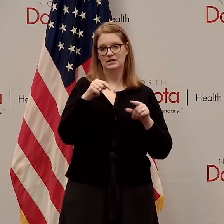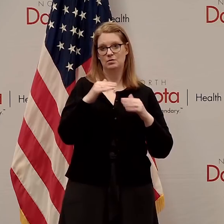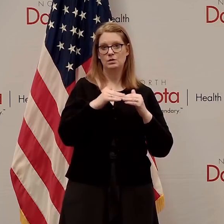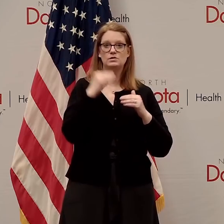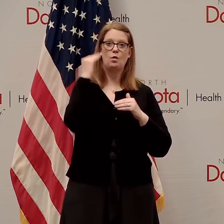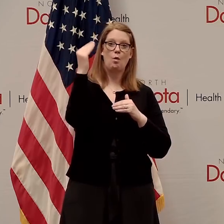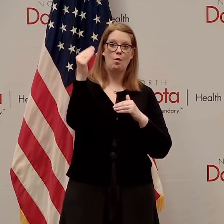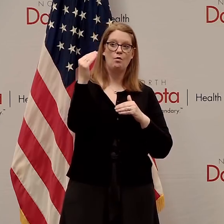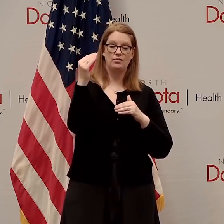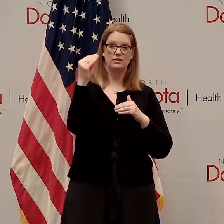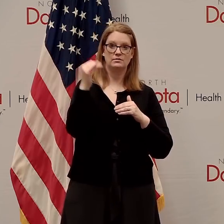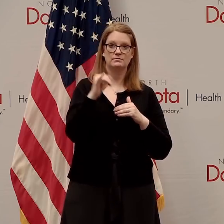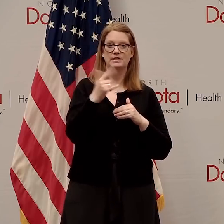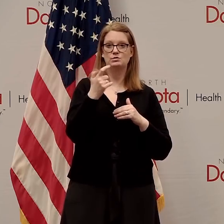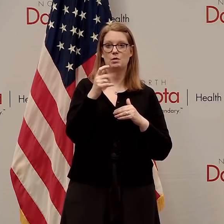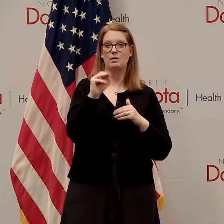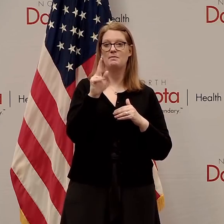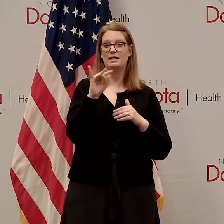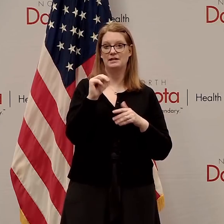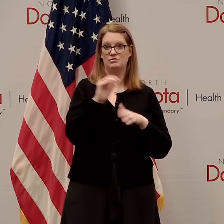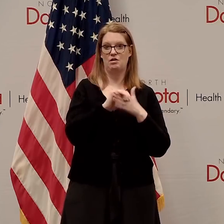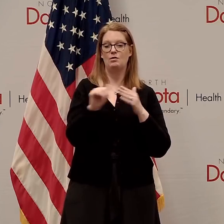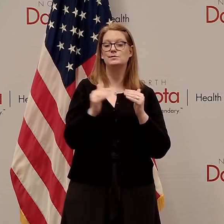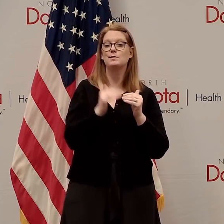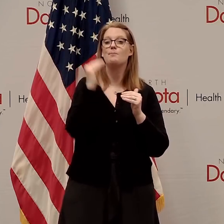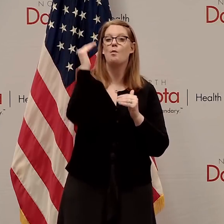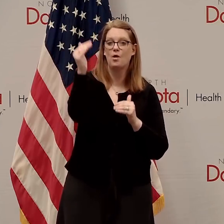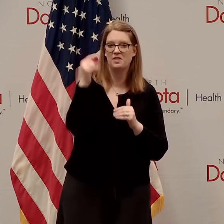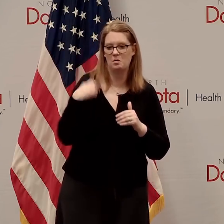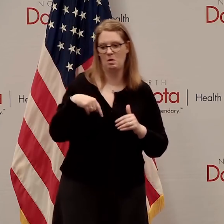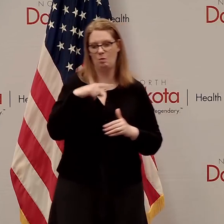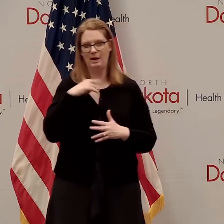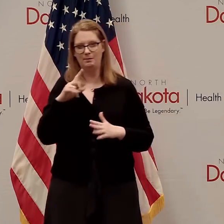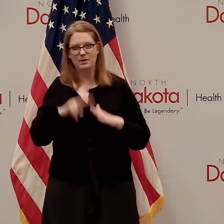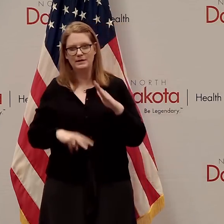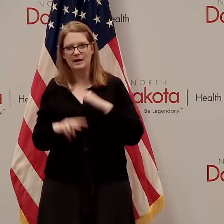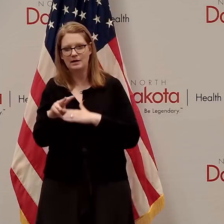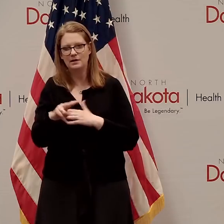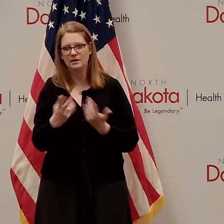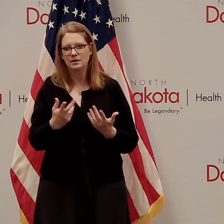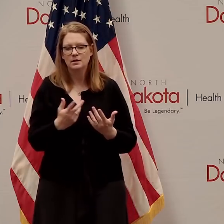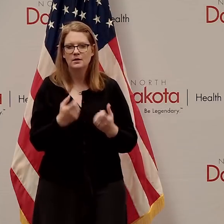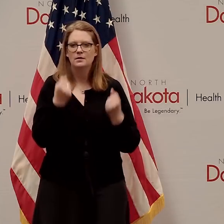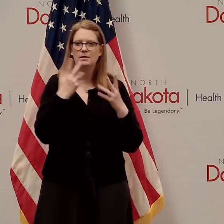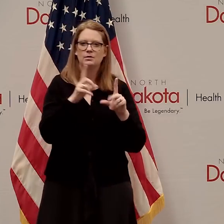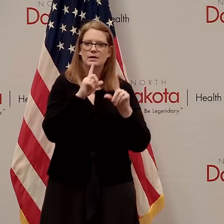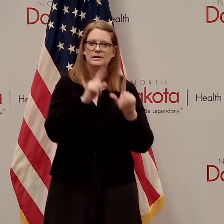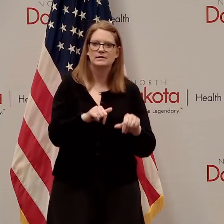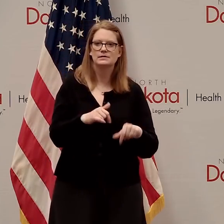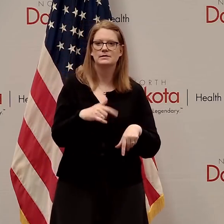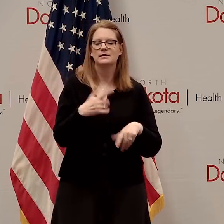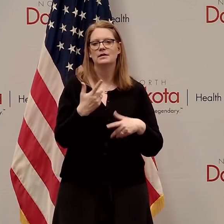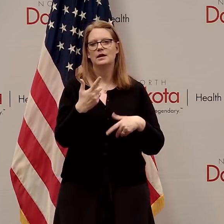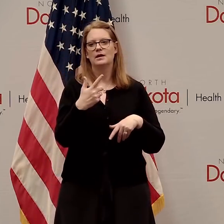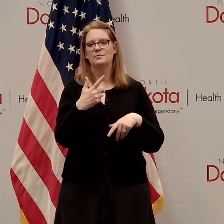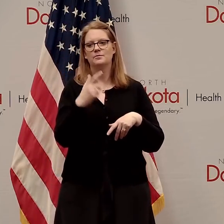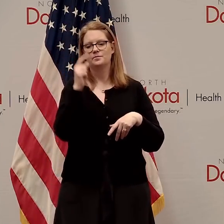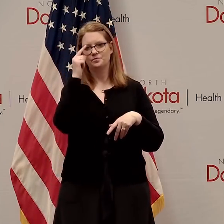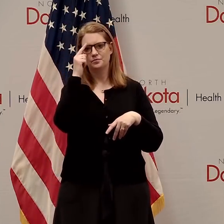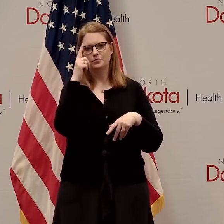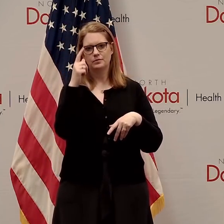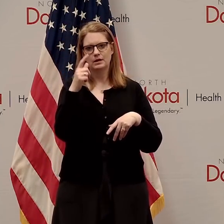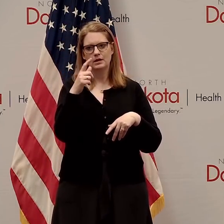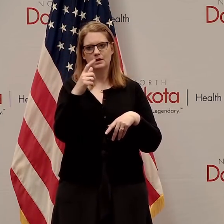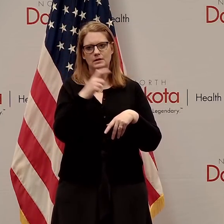over forecast by $21 million. A lot of this was related to the result of the timing of returns that